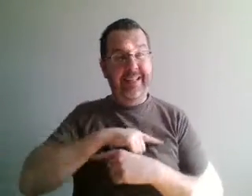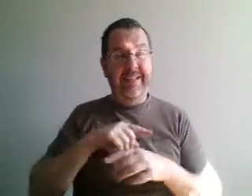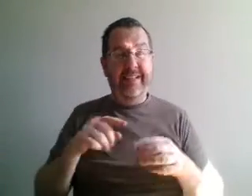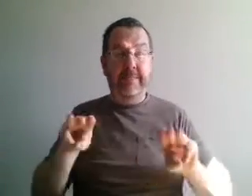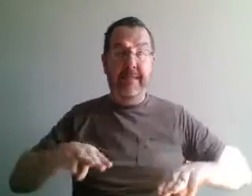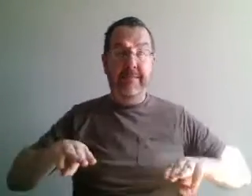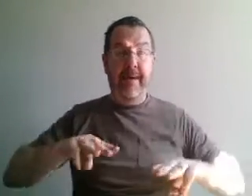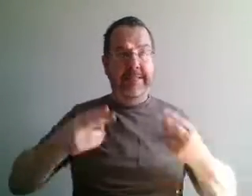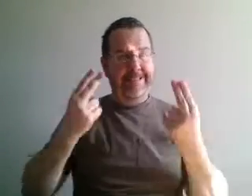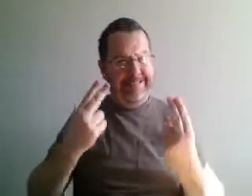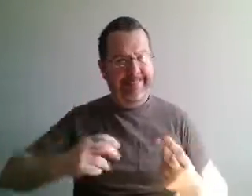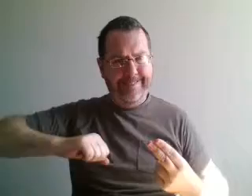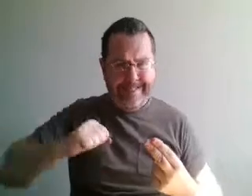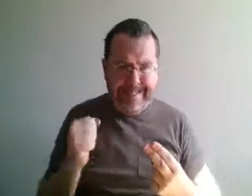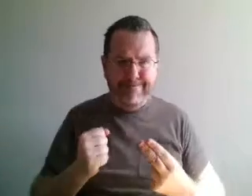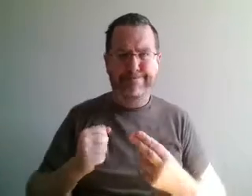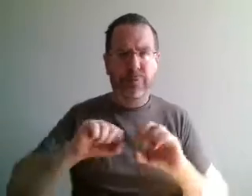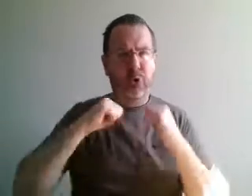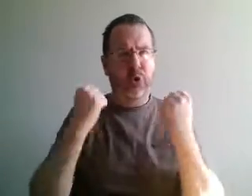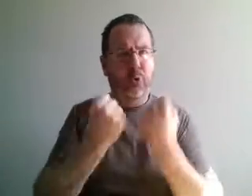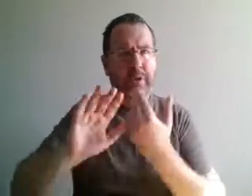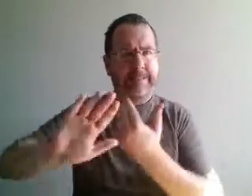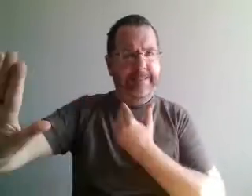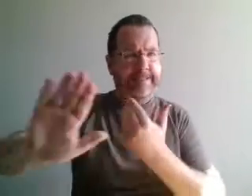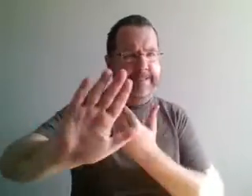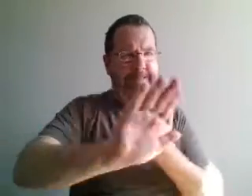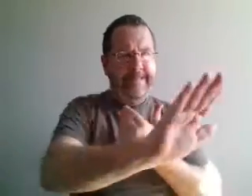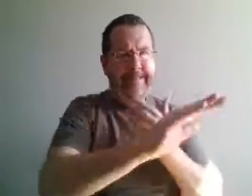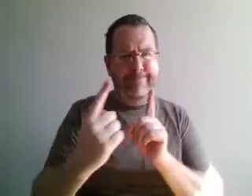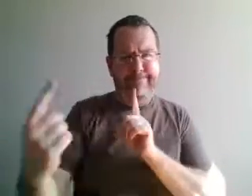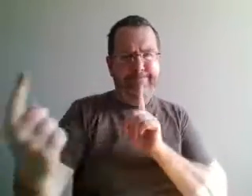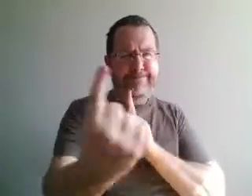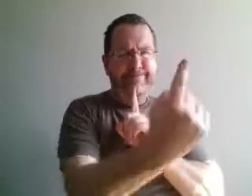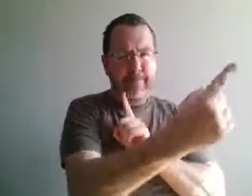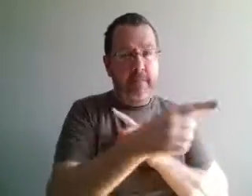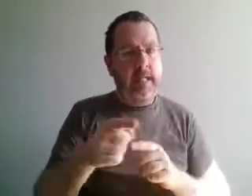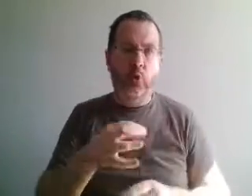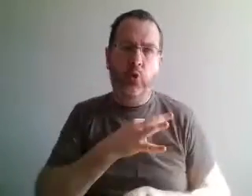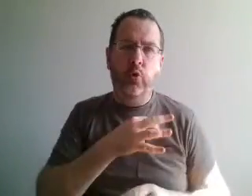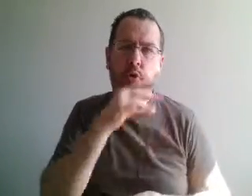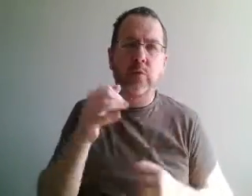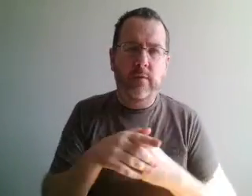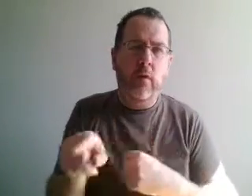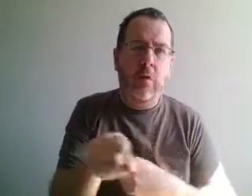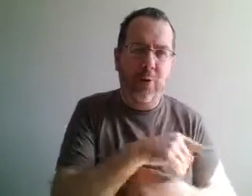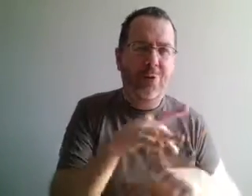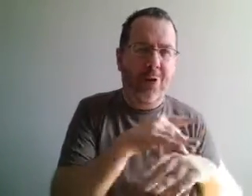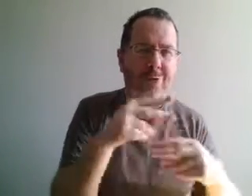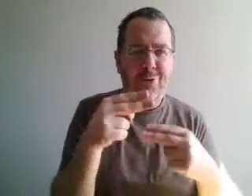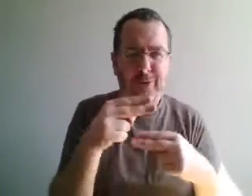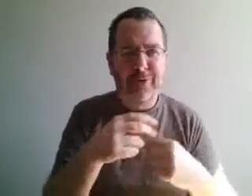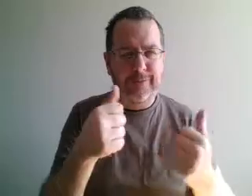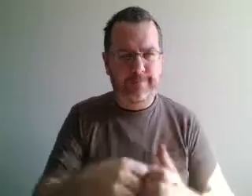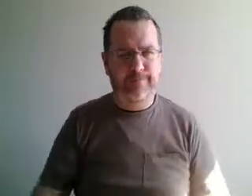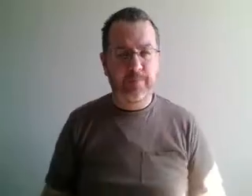of Ireland are doing have been hugely welcomed by the frontline staff. Mary Horgan, Nuala O'Connor, Kingston Mill, stay with us. We've got